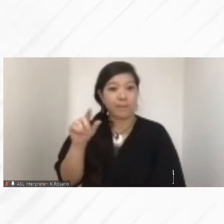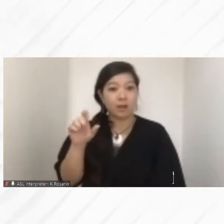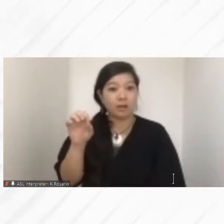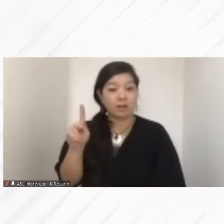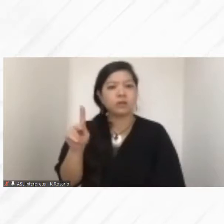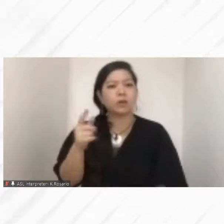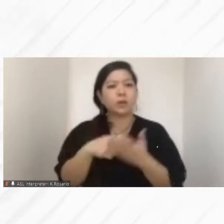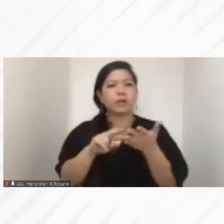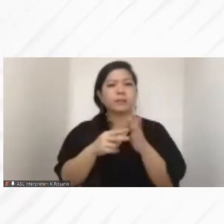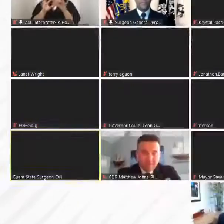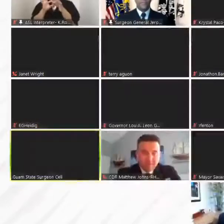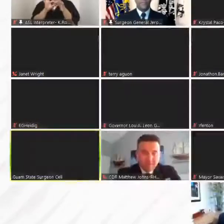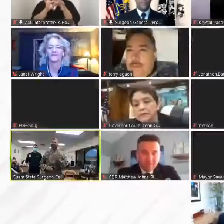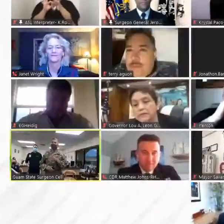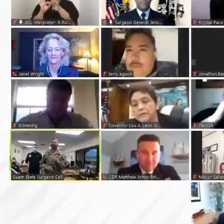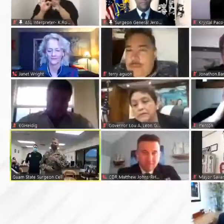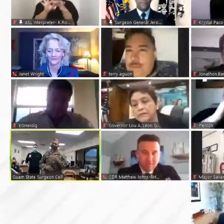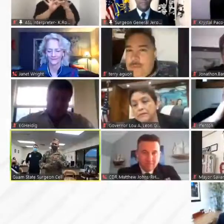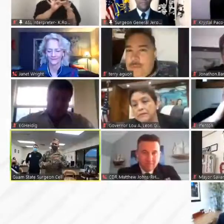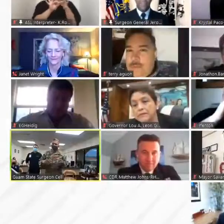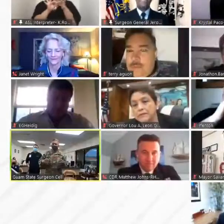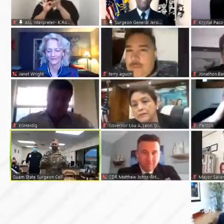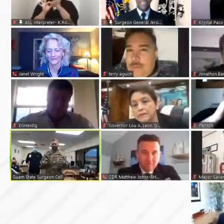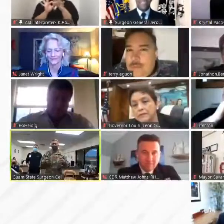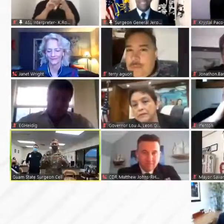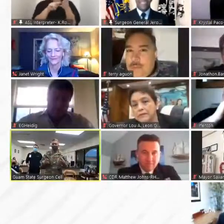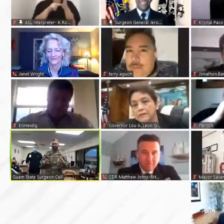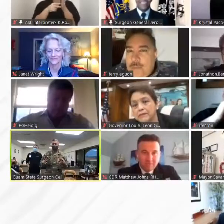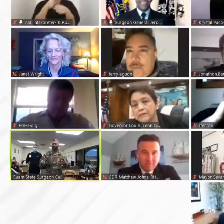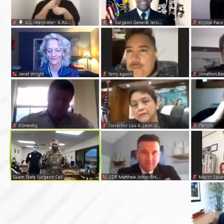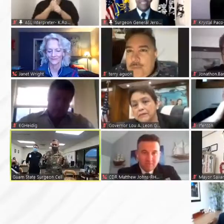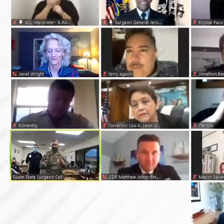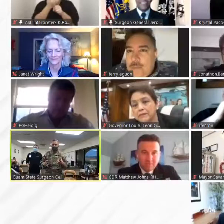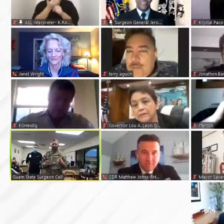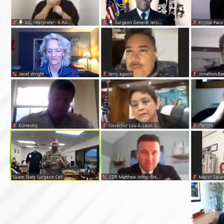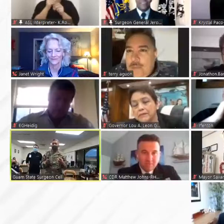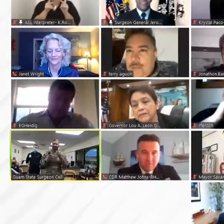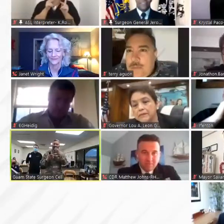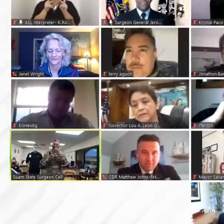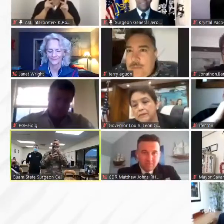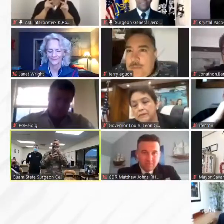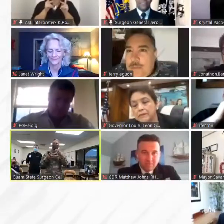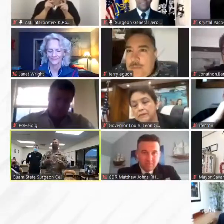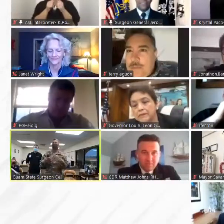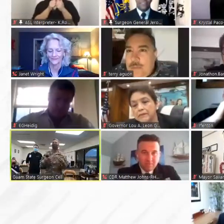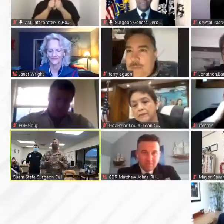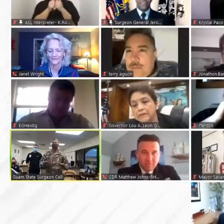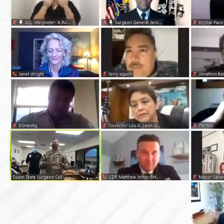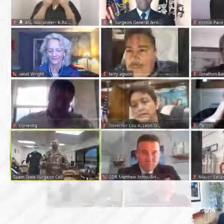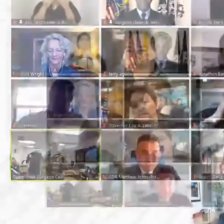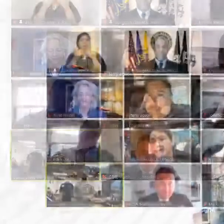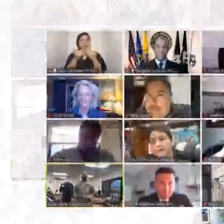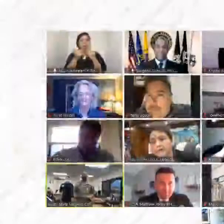literally translates to make good. And it's about us as a people coming together to bring order and